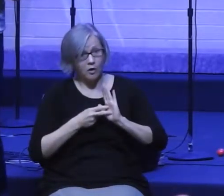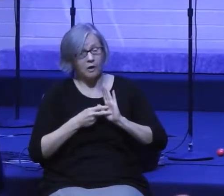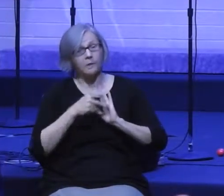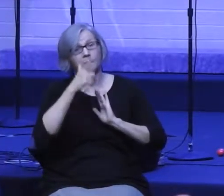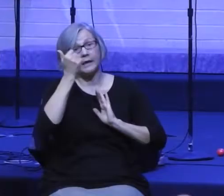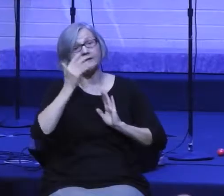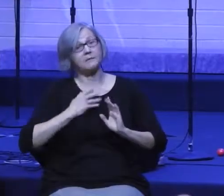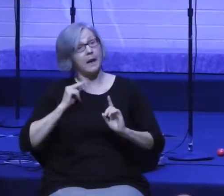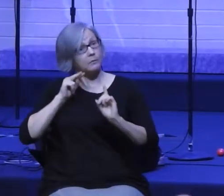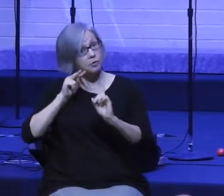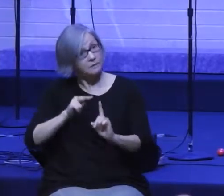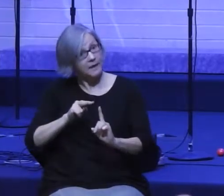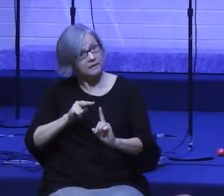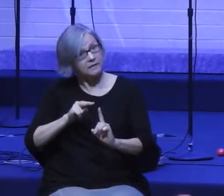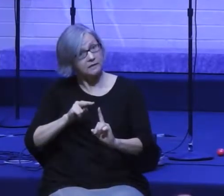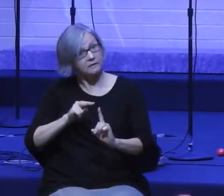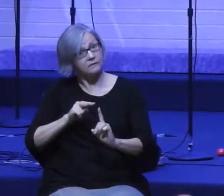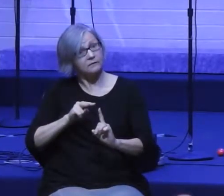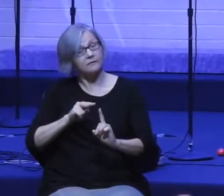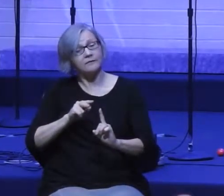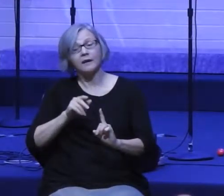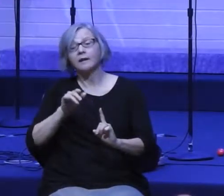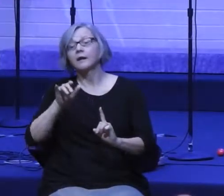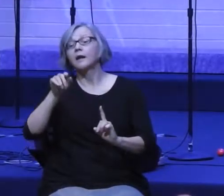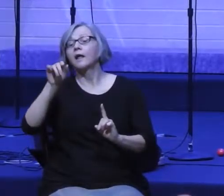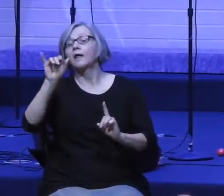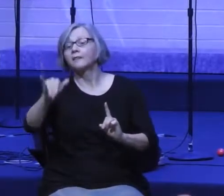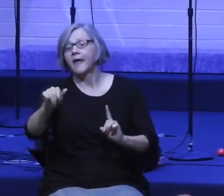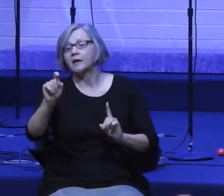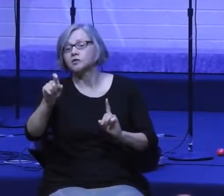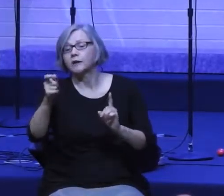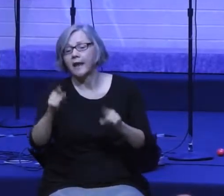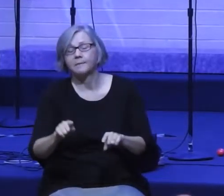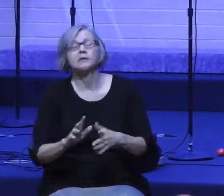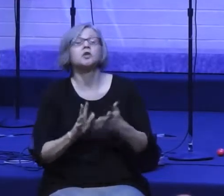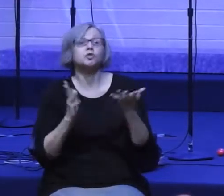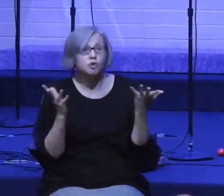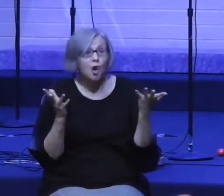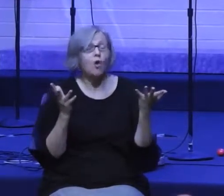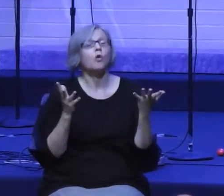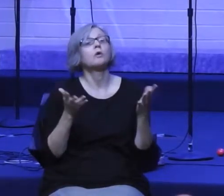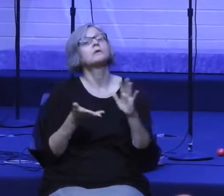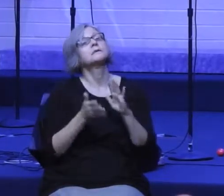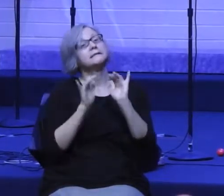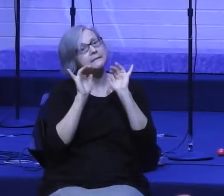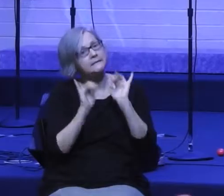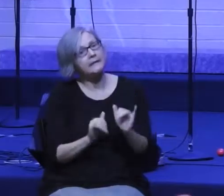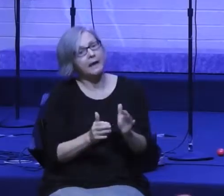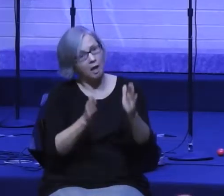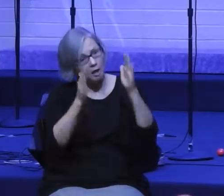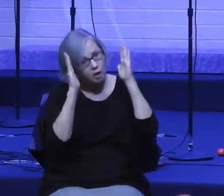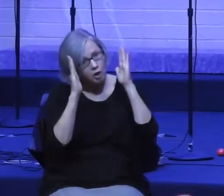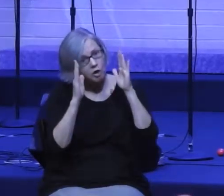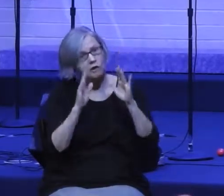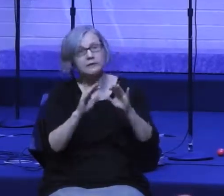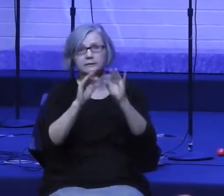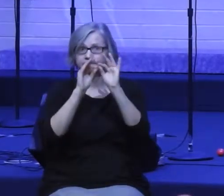Therefore, so what he's saying is, I just told you our perspective of the future impacts our engagement with the present. Those are my words, not